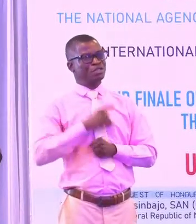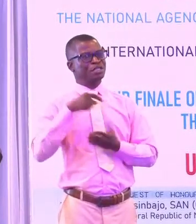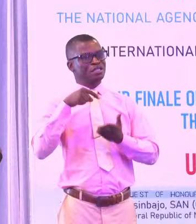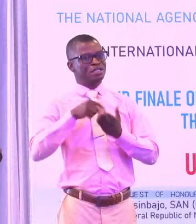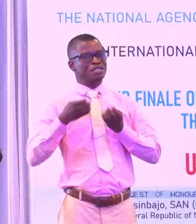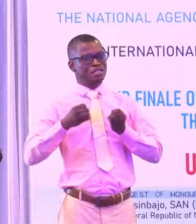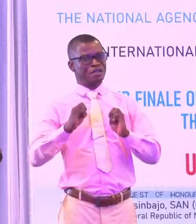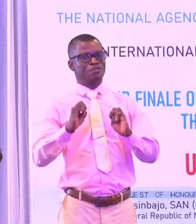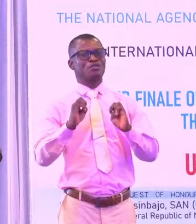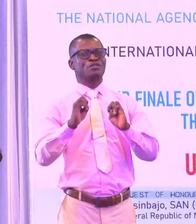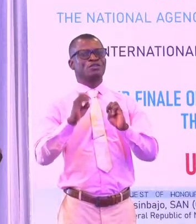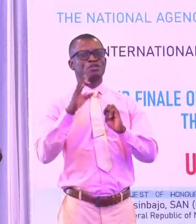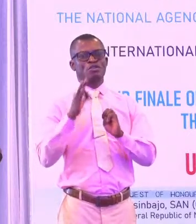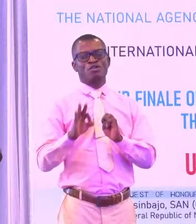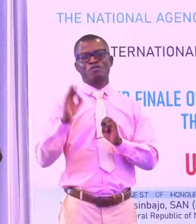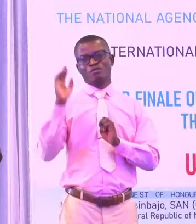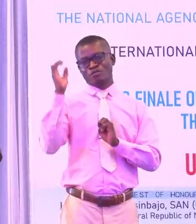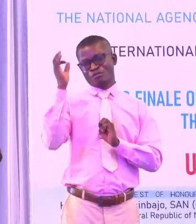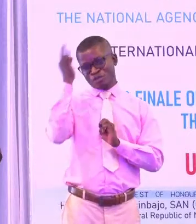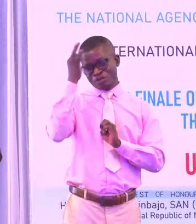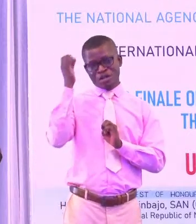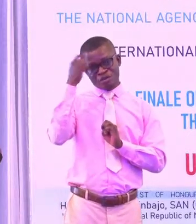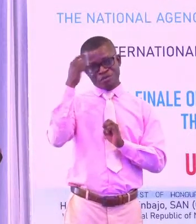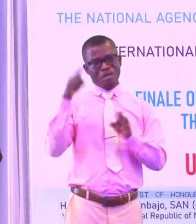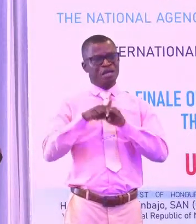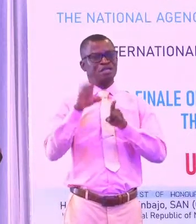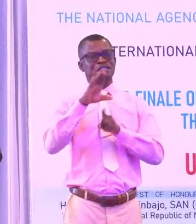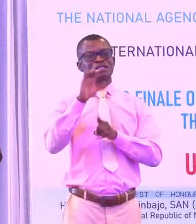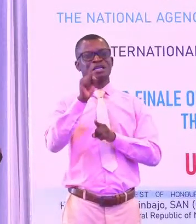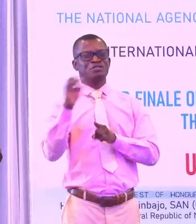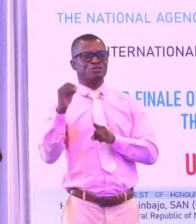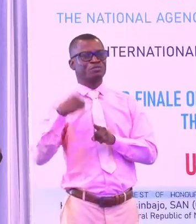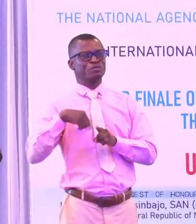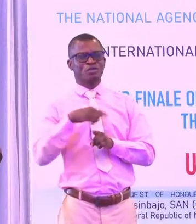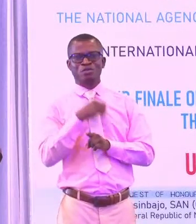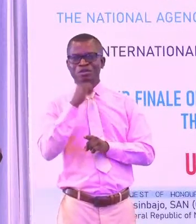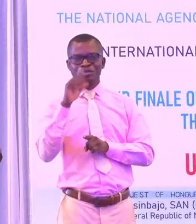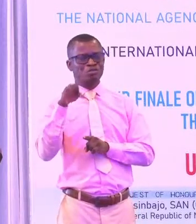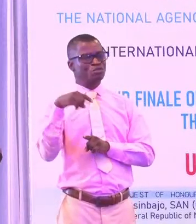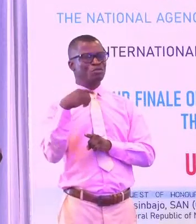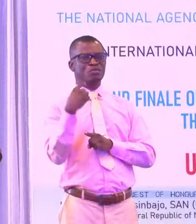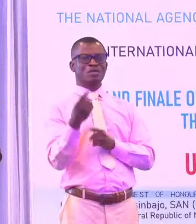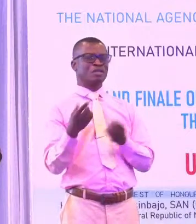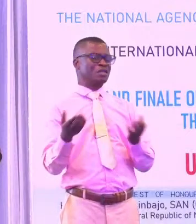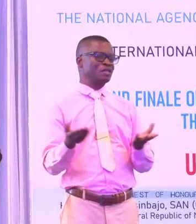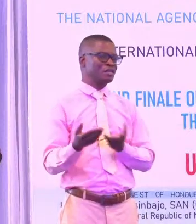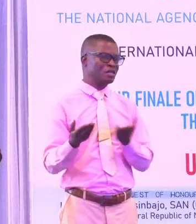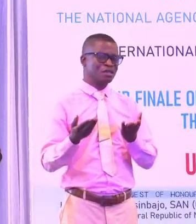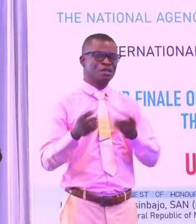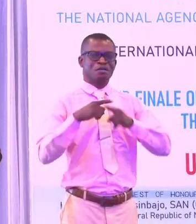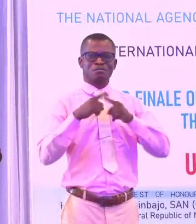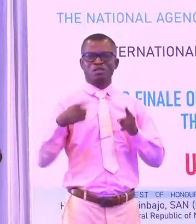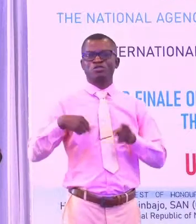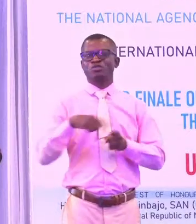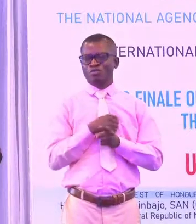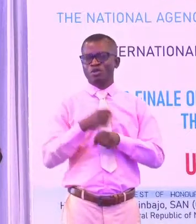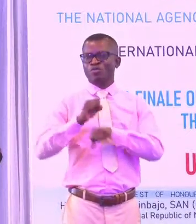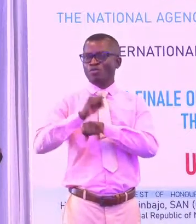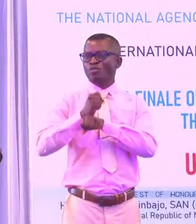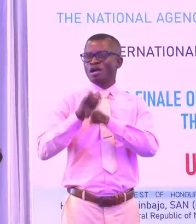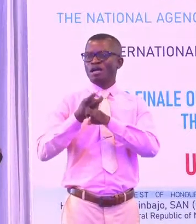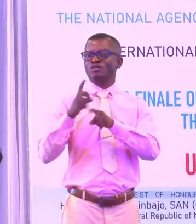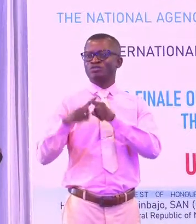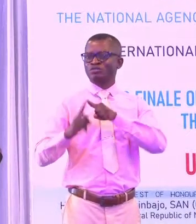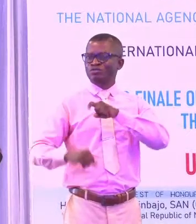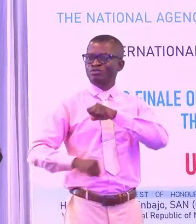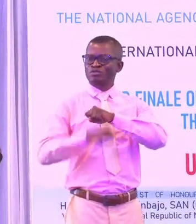federal government. As civil society organizations, we do not exist just to point out gaps, but we also exist to